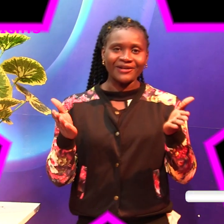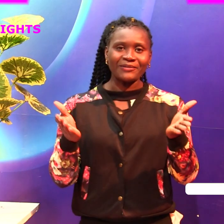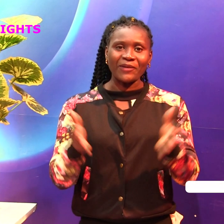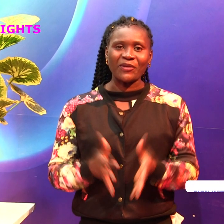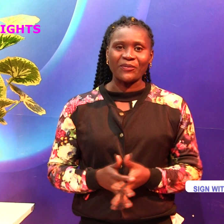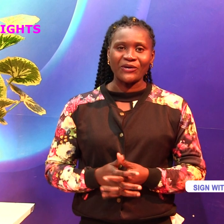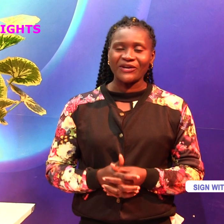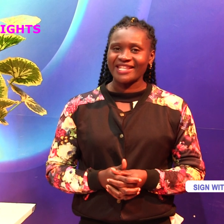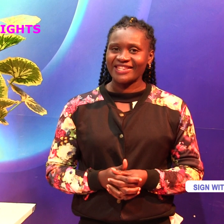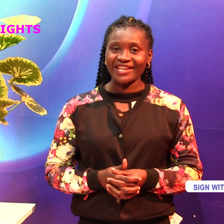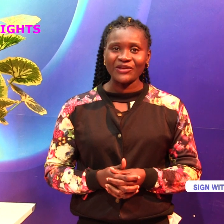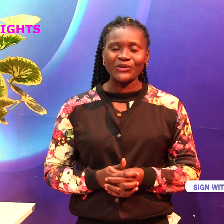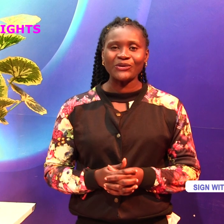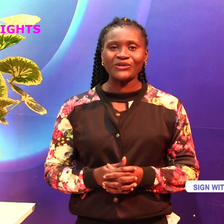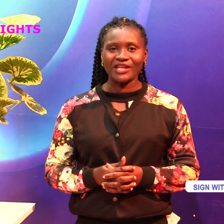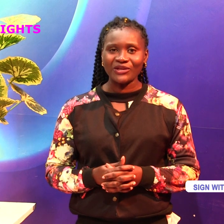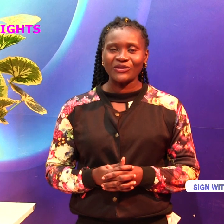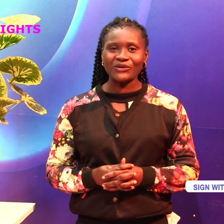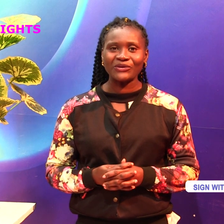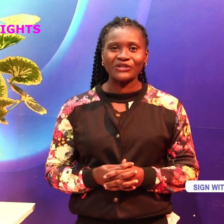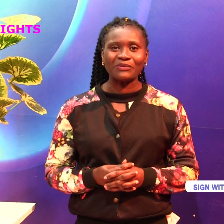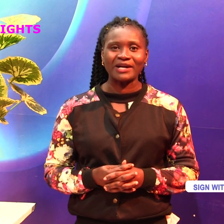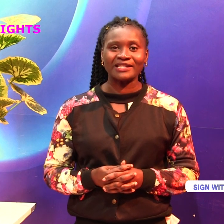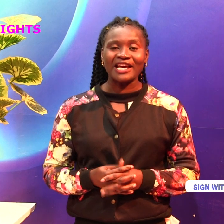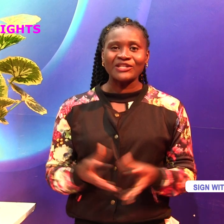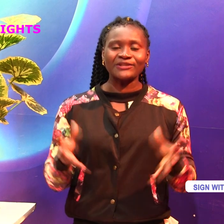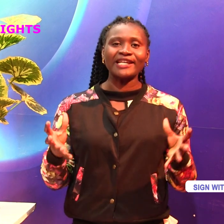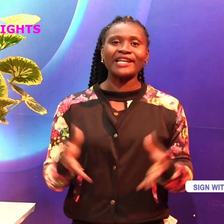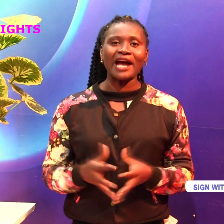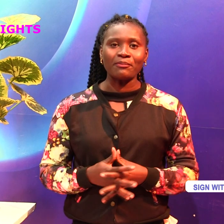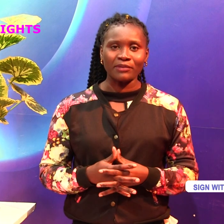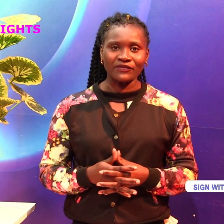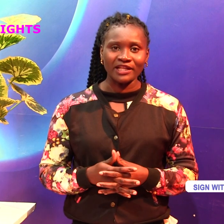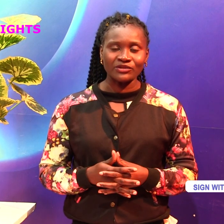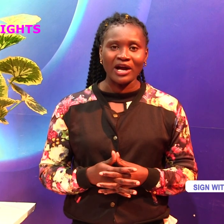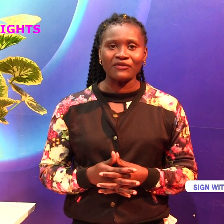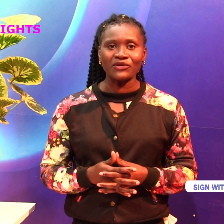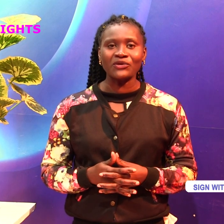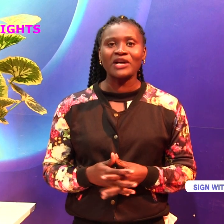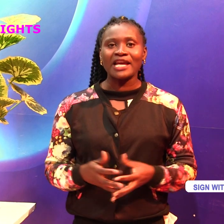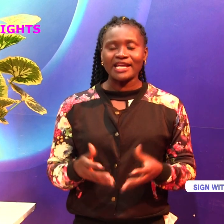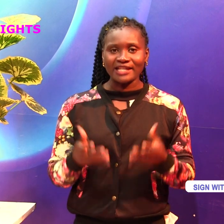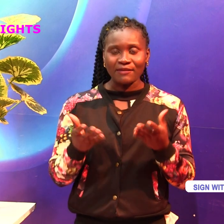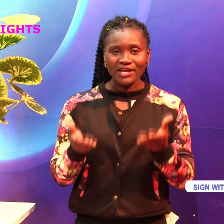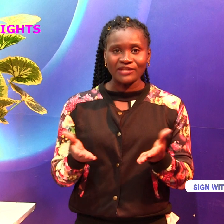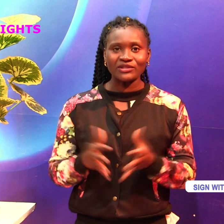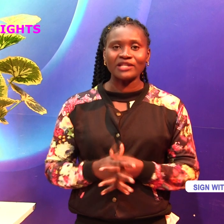Hello, my people. Thank you so much. Today I'm privileged to have you, and I'm here today to